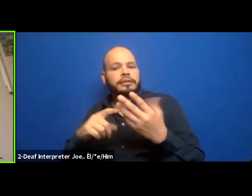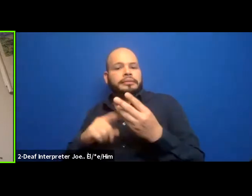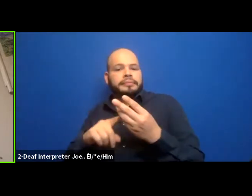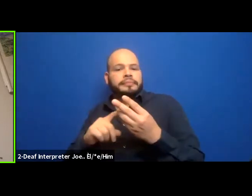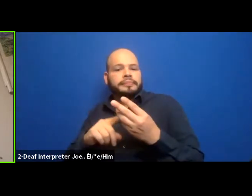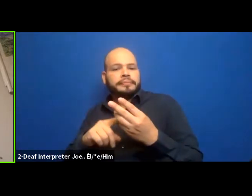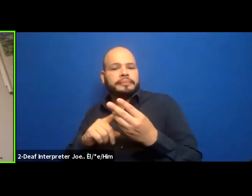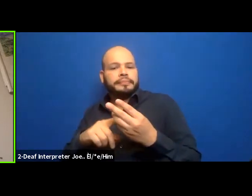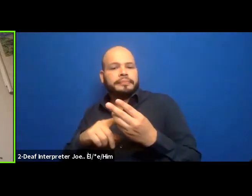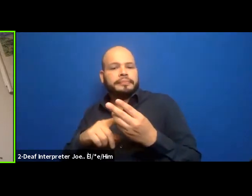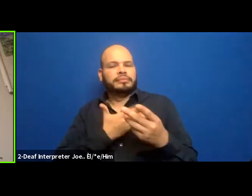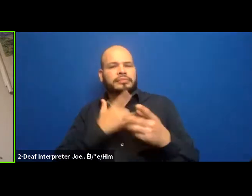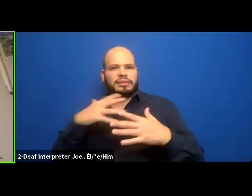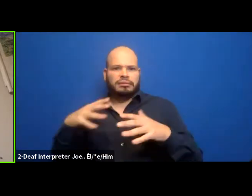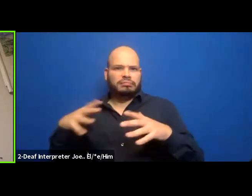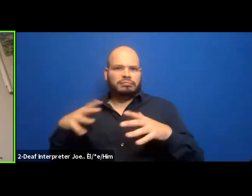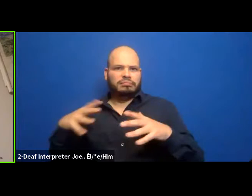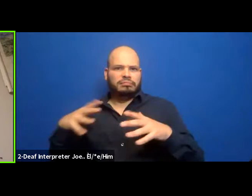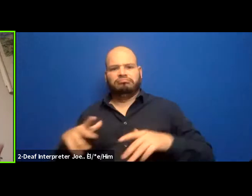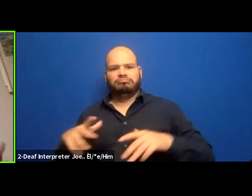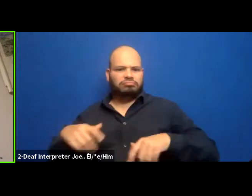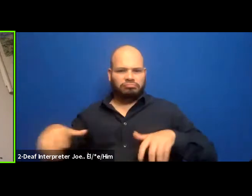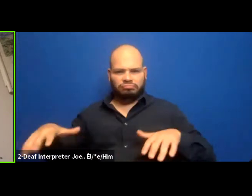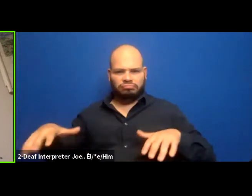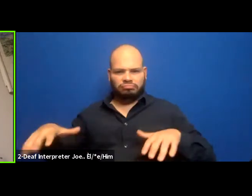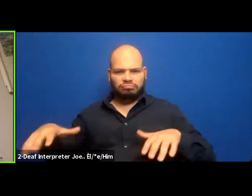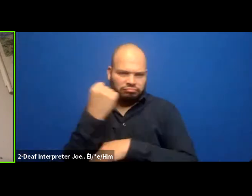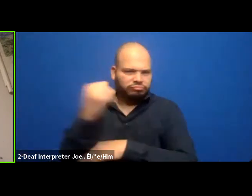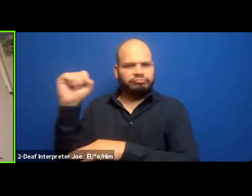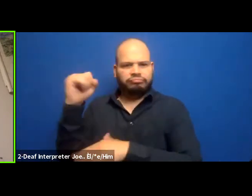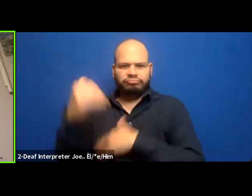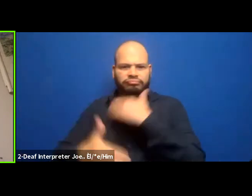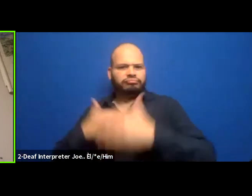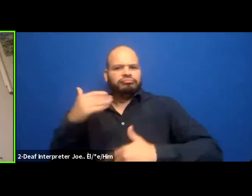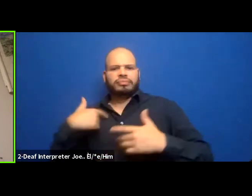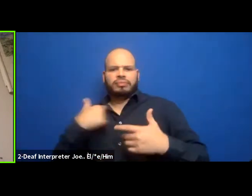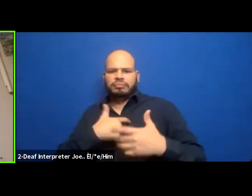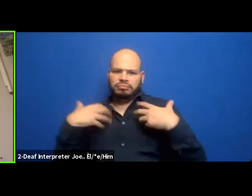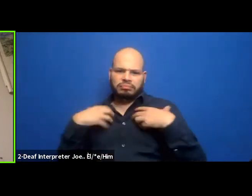legacies of grassroots movements that have already been going on.